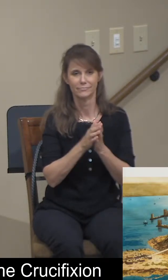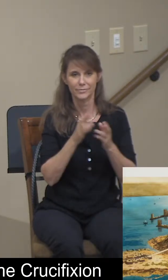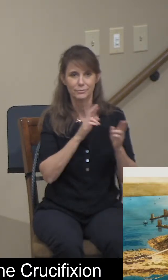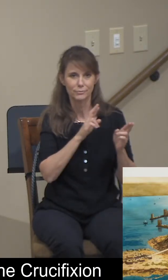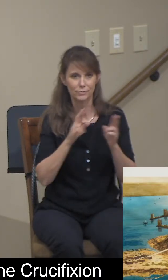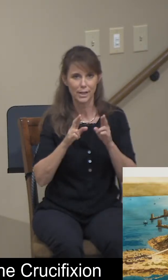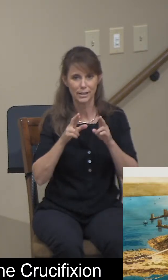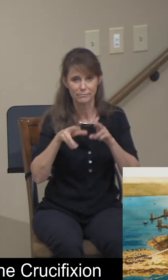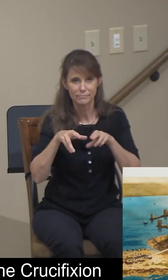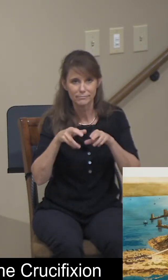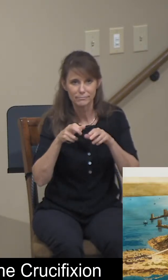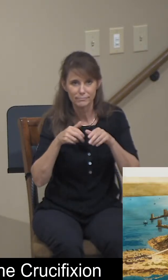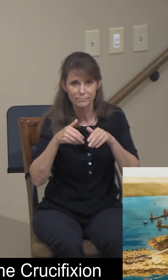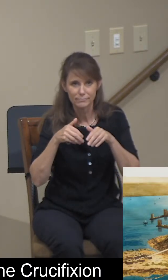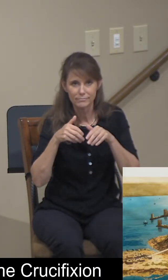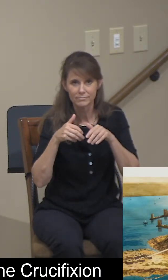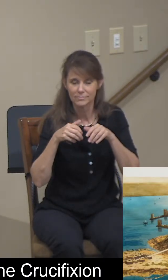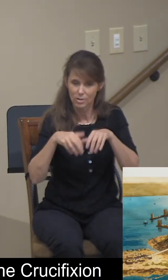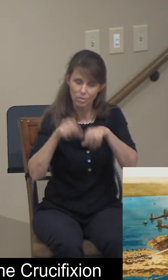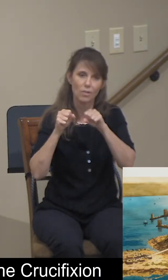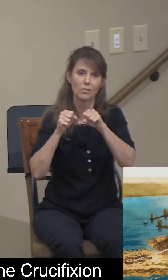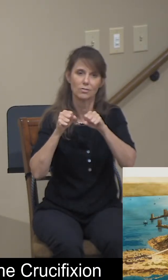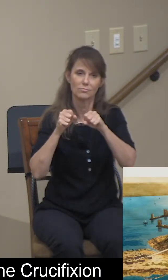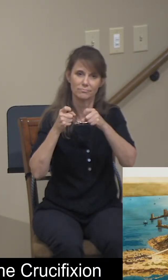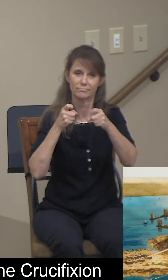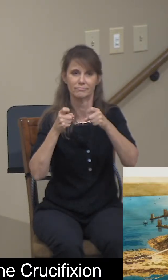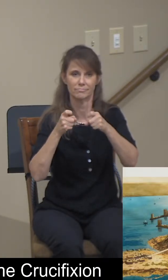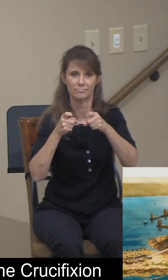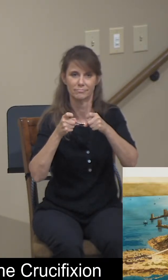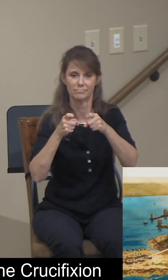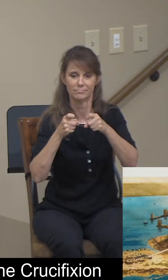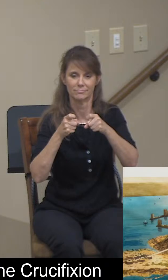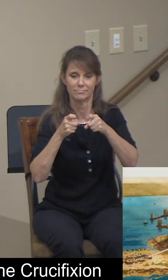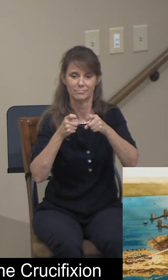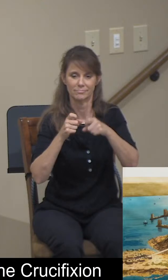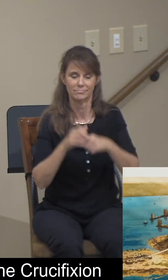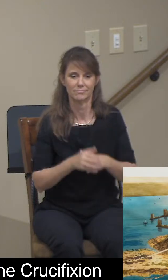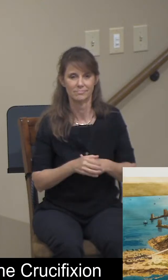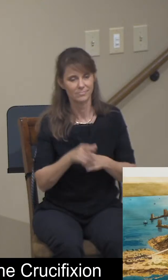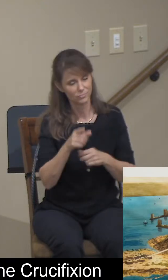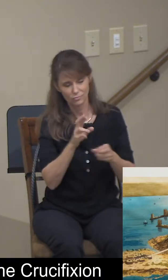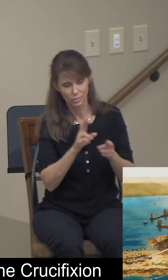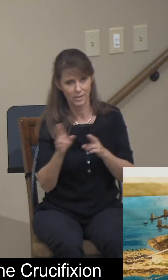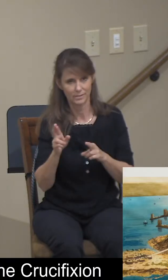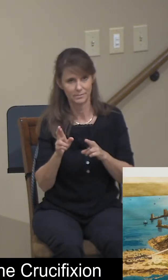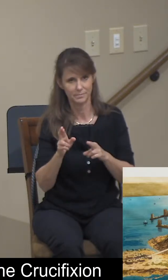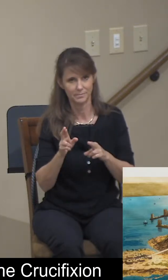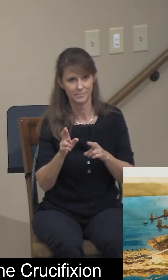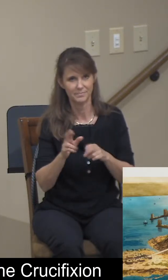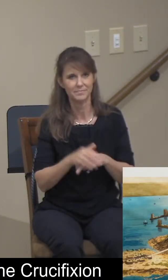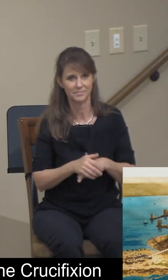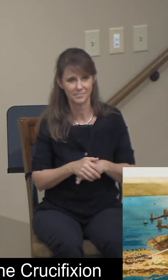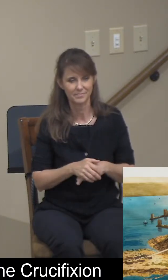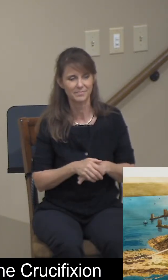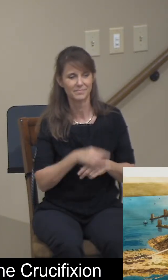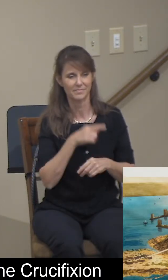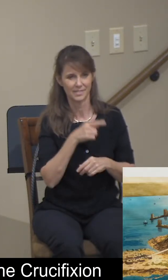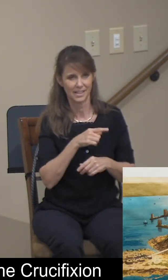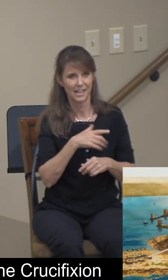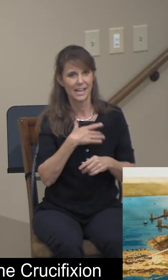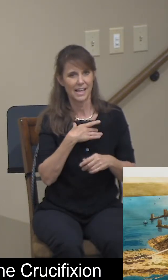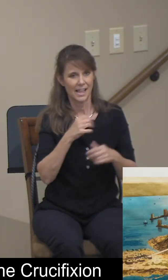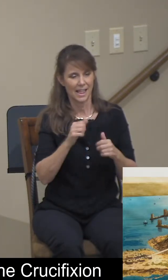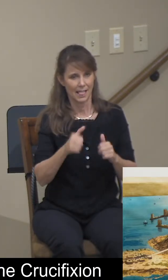and failed at, the last little remaining hamlet in the Persian Empire to be taken down. This is exactly the kind of opportunity